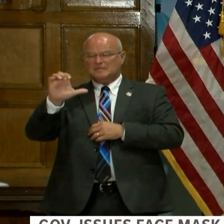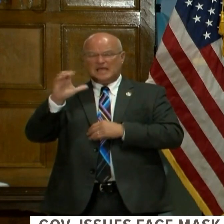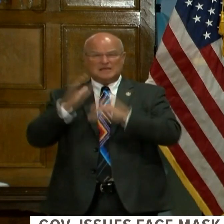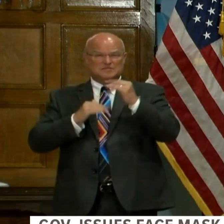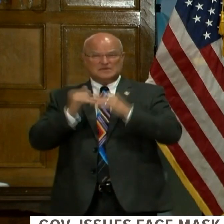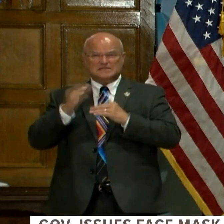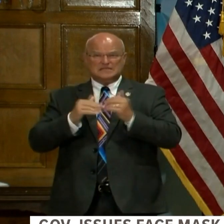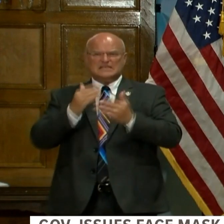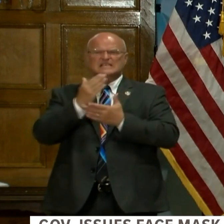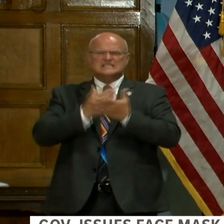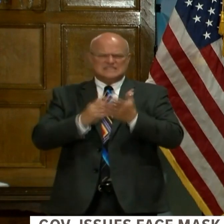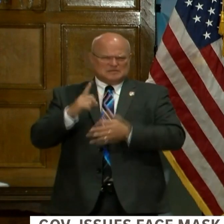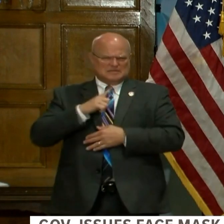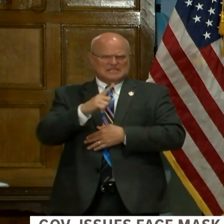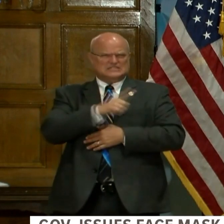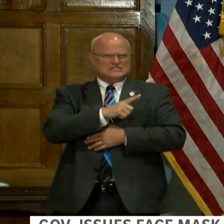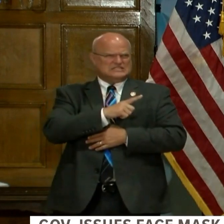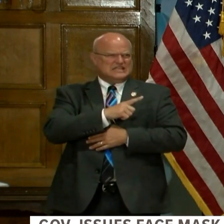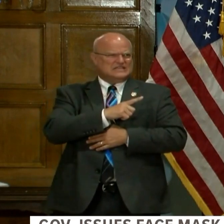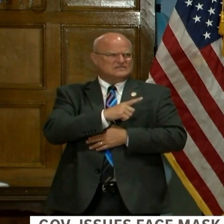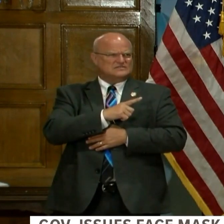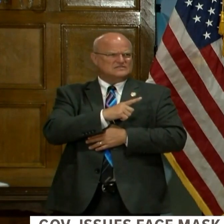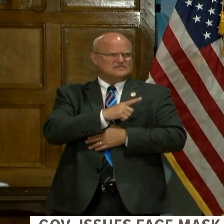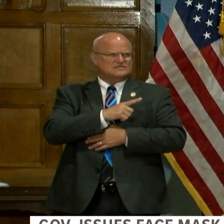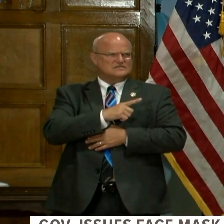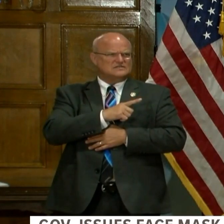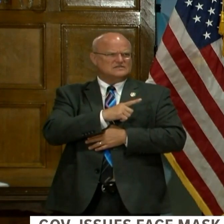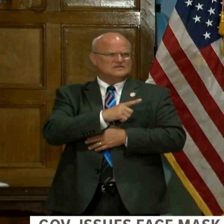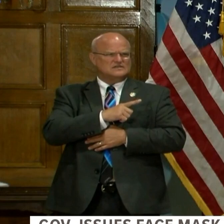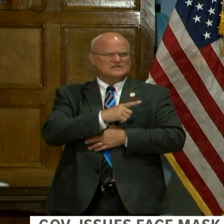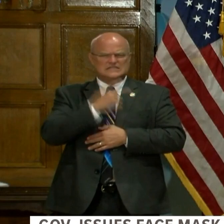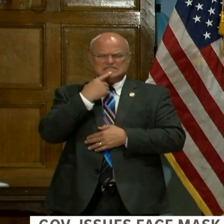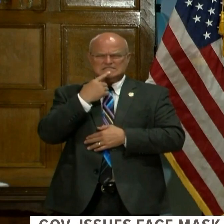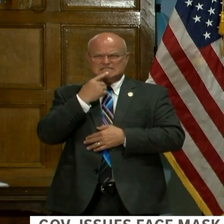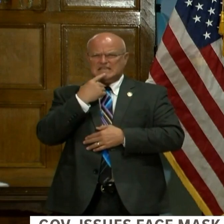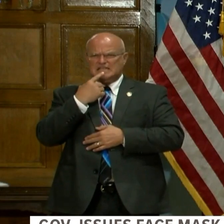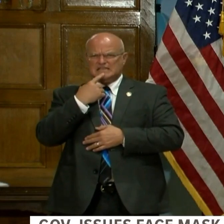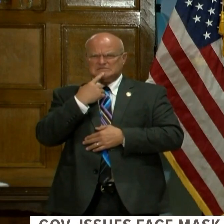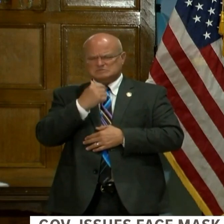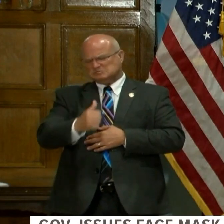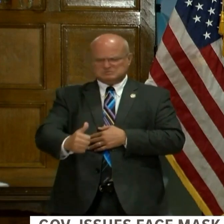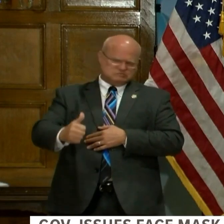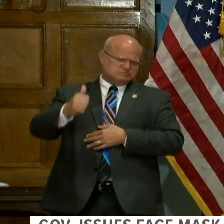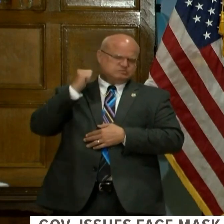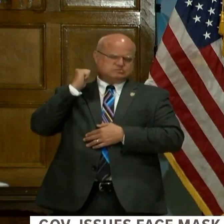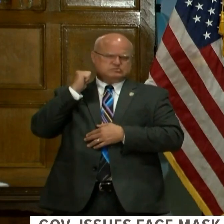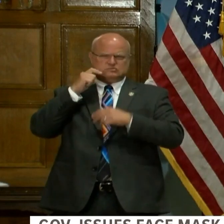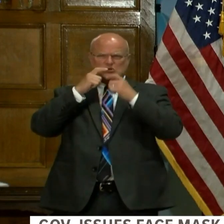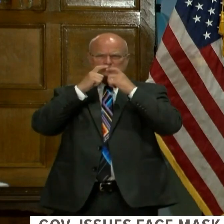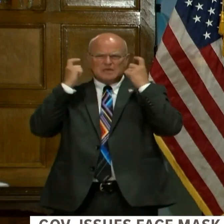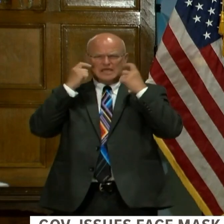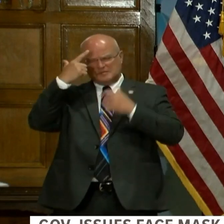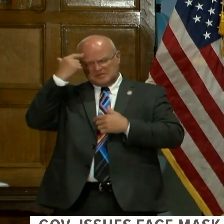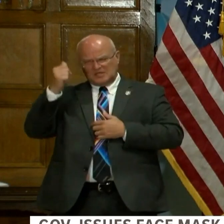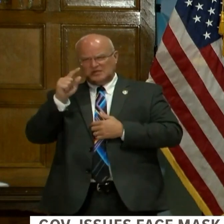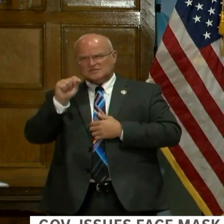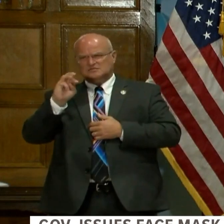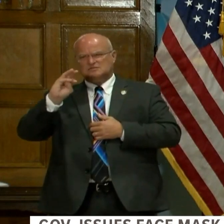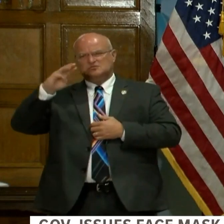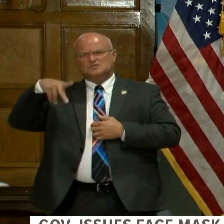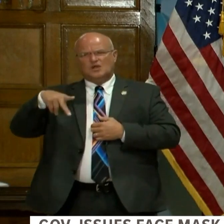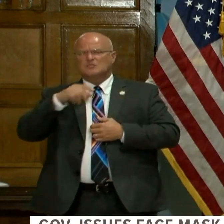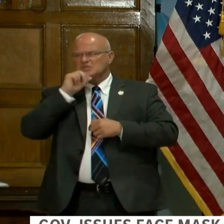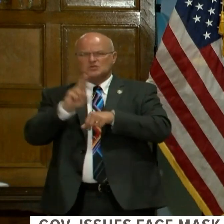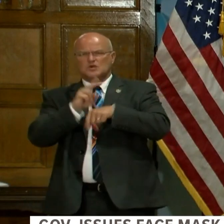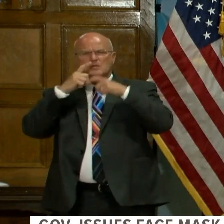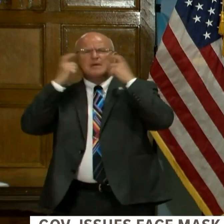There's been some legislators who have publicly said that they're not going to wear a mask because Trump doesn't want to wear one.